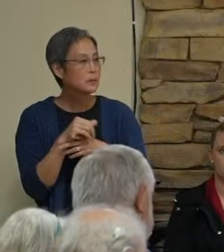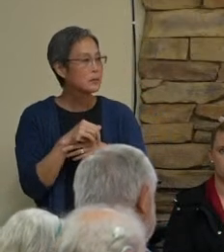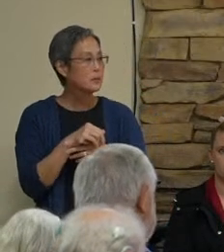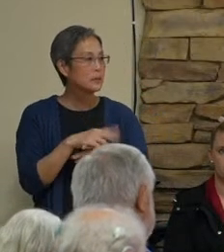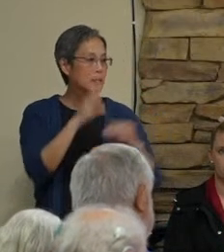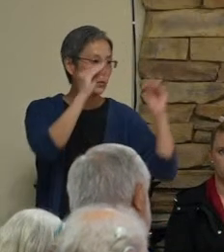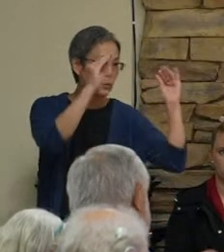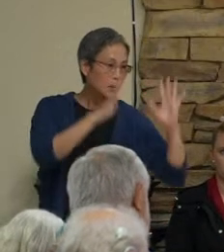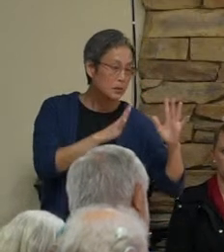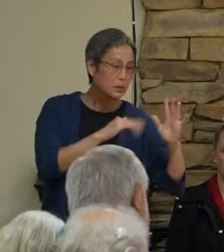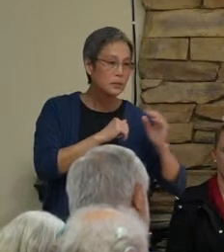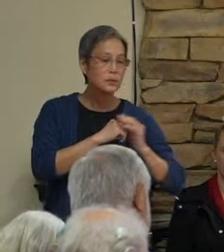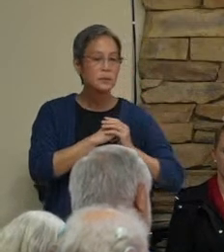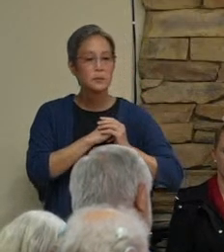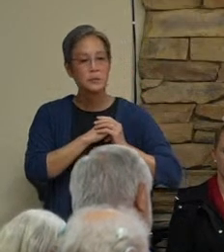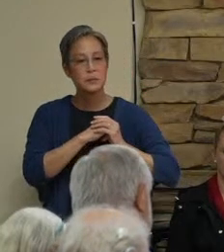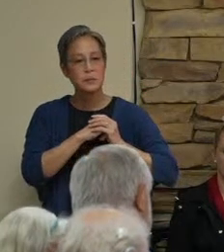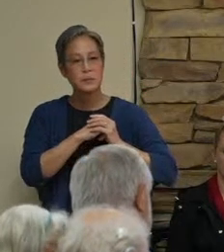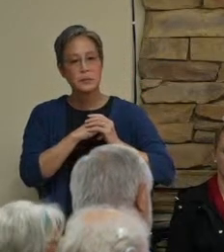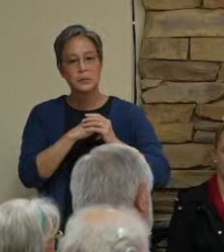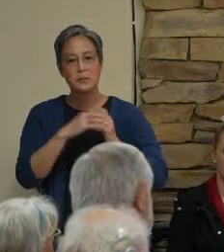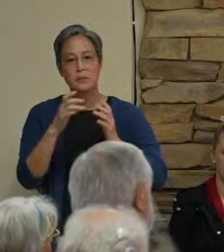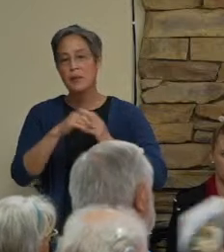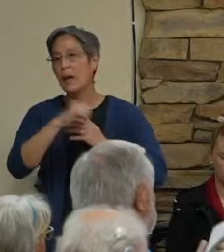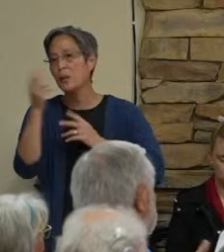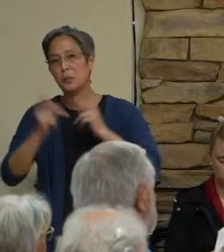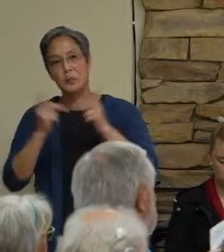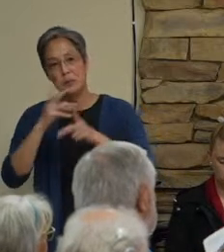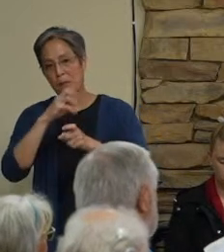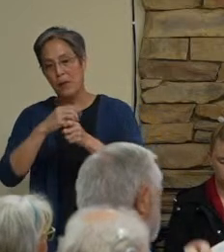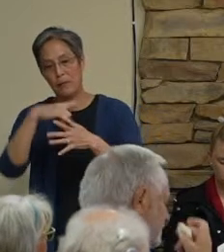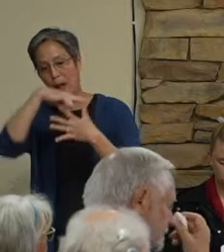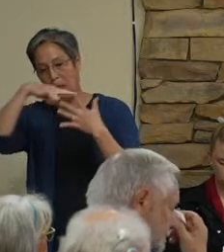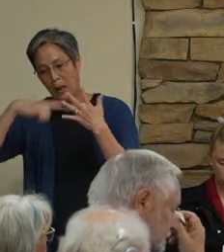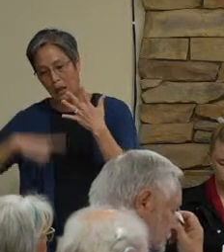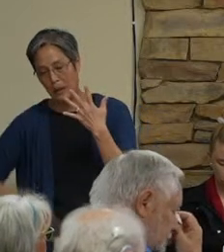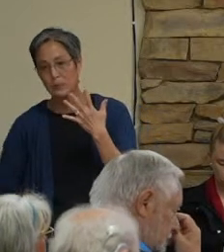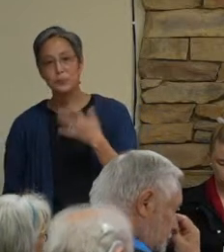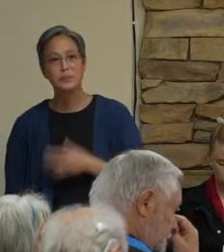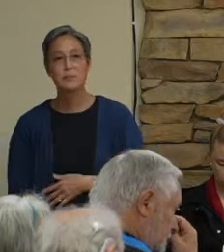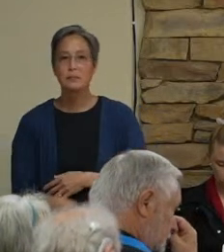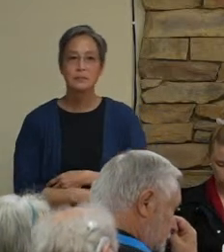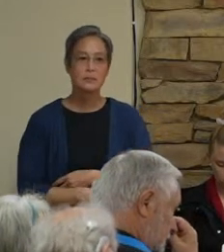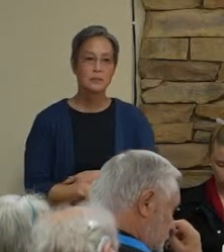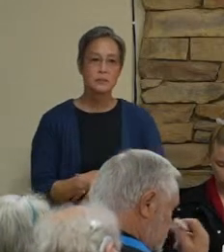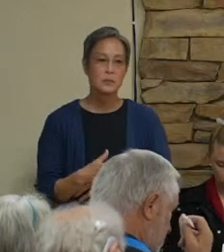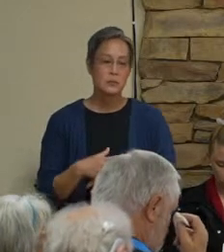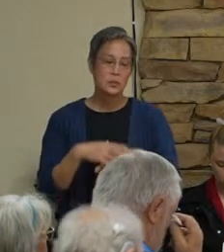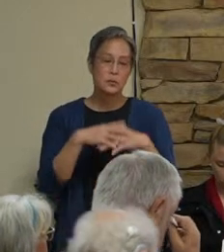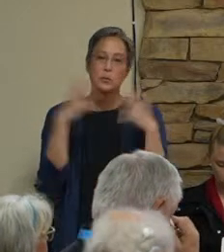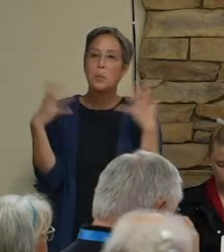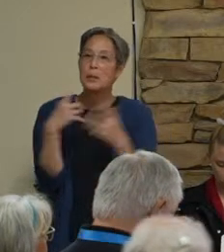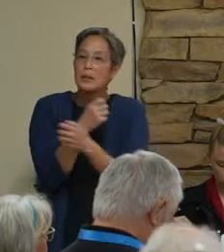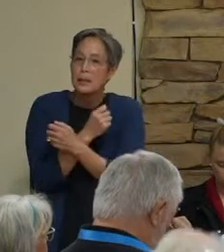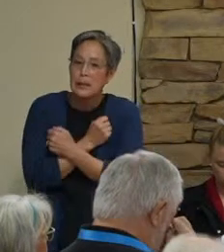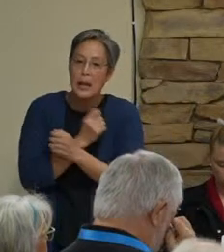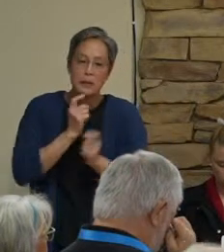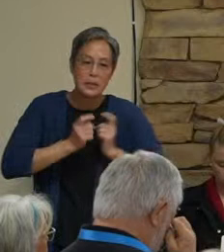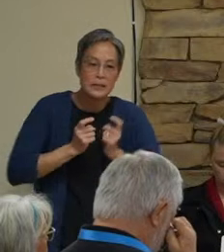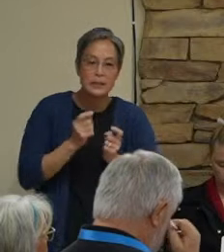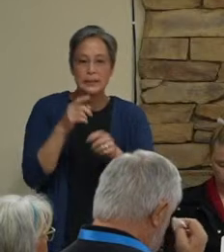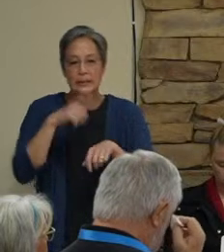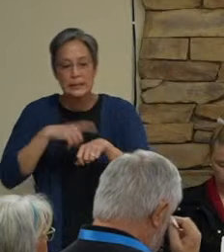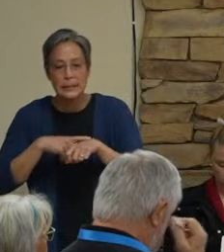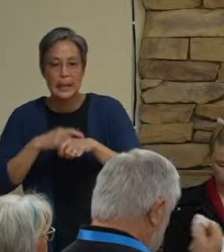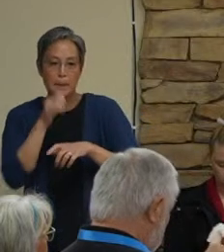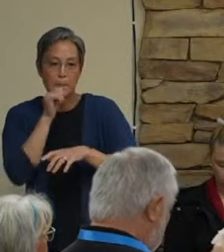to the instructors and all the other folks involved. Their giant investment of love, time,